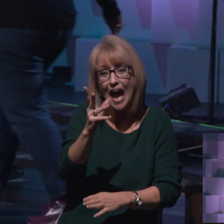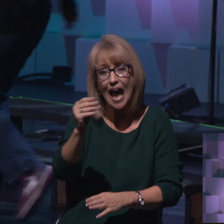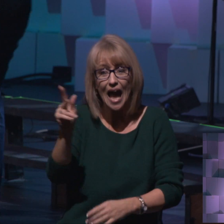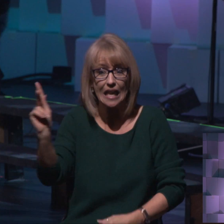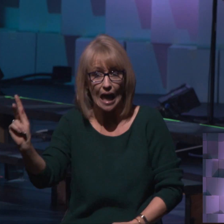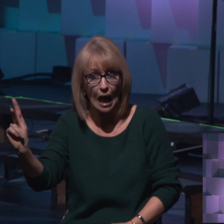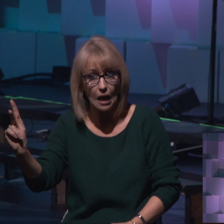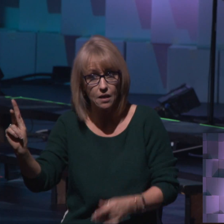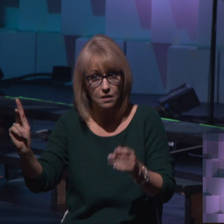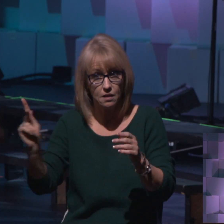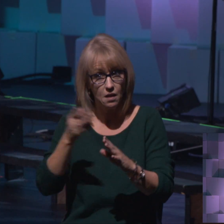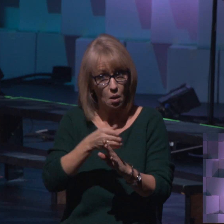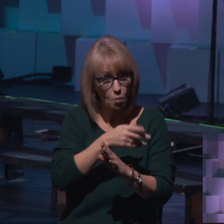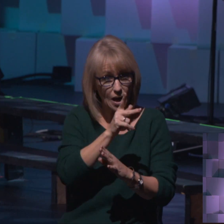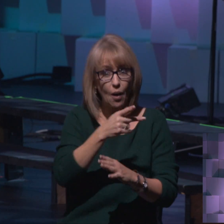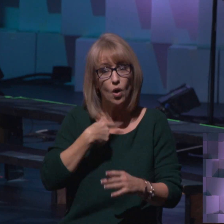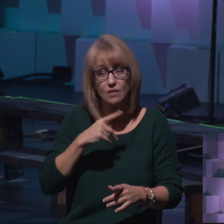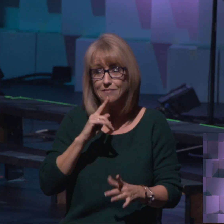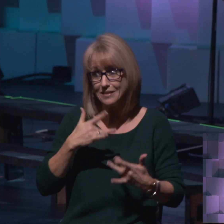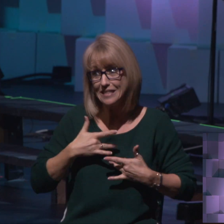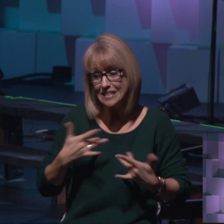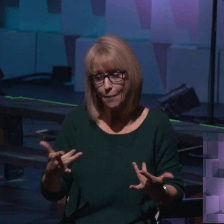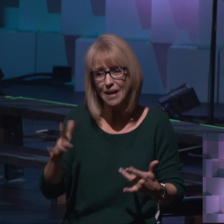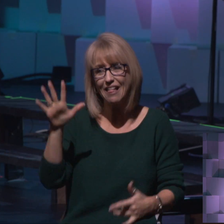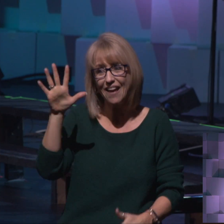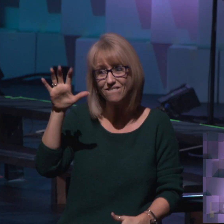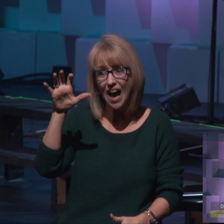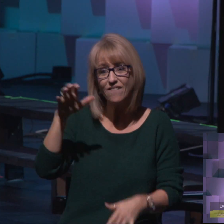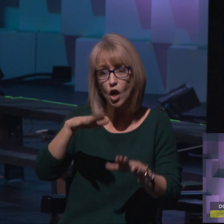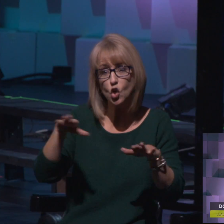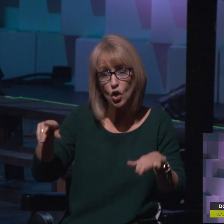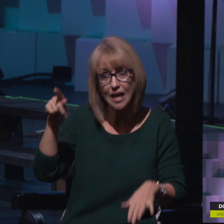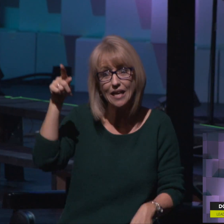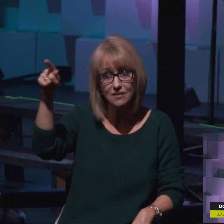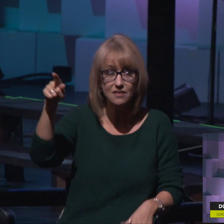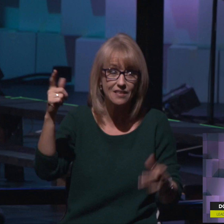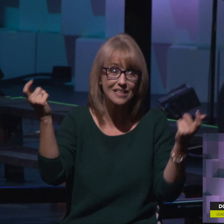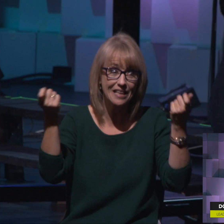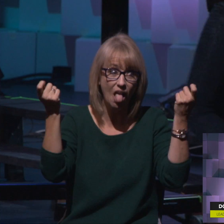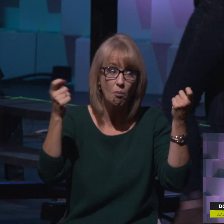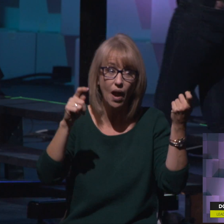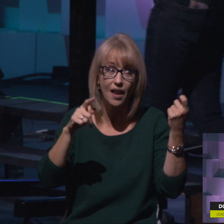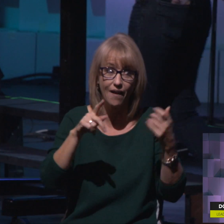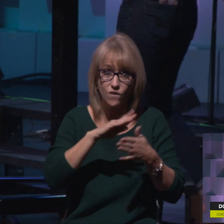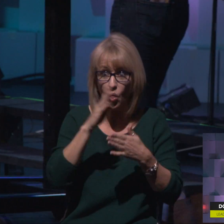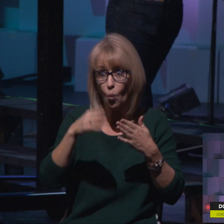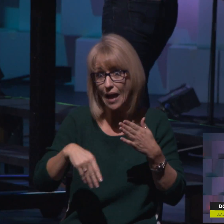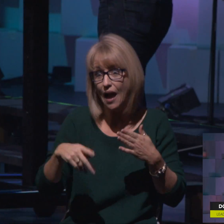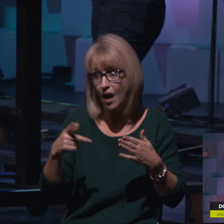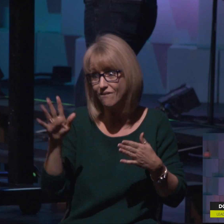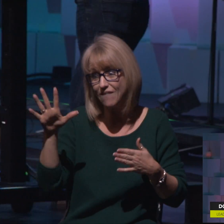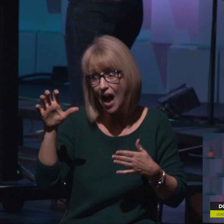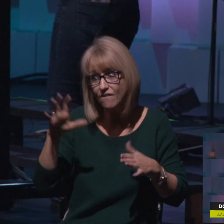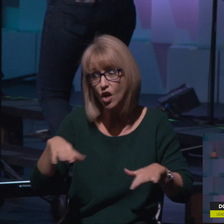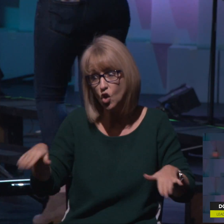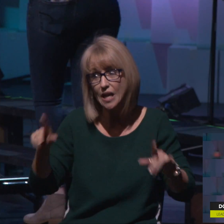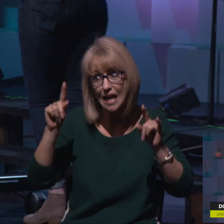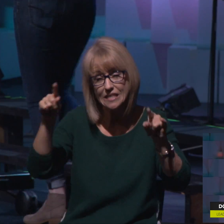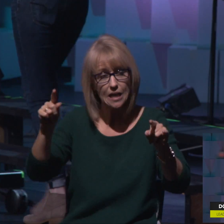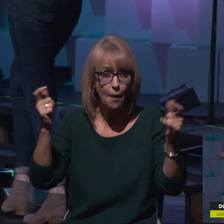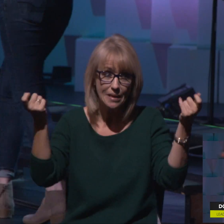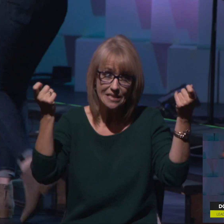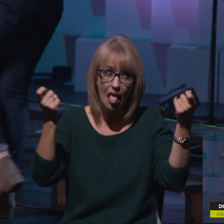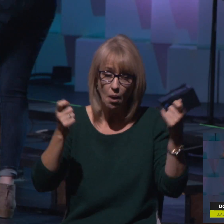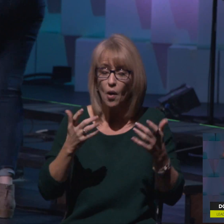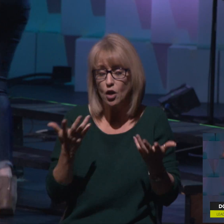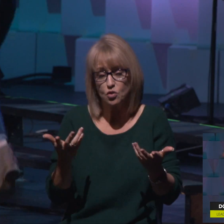weekend we have around 500 kids down in the other end and celebrating here, and the wonderful thing that this church has. So we appreciate them and all